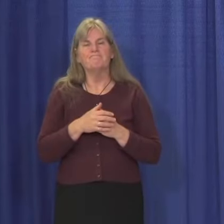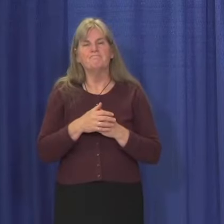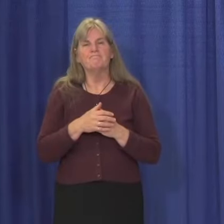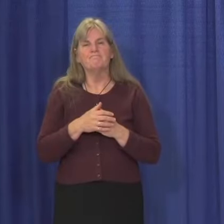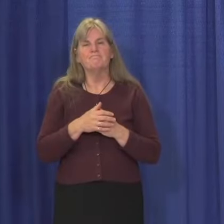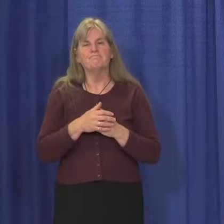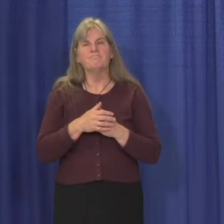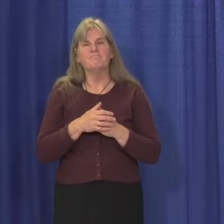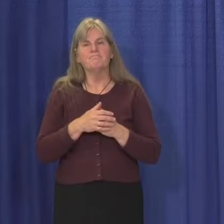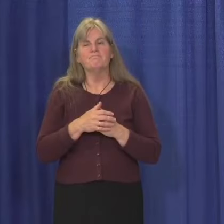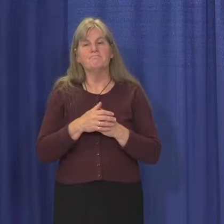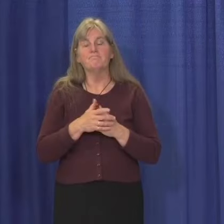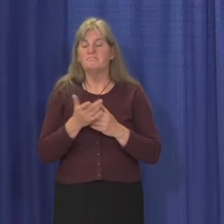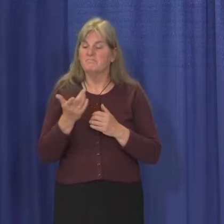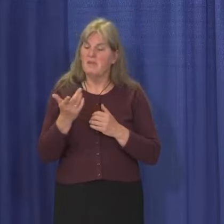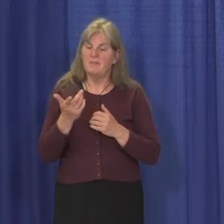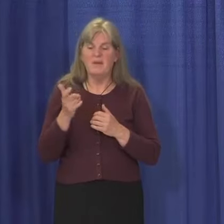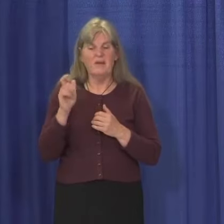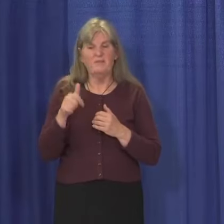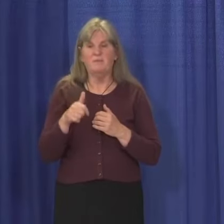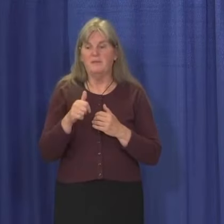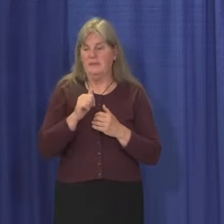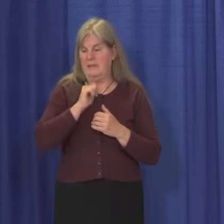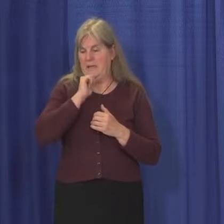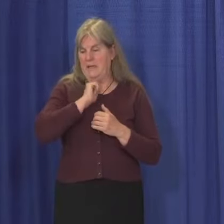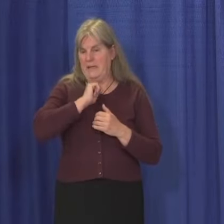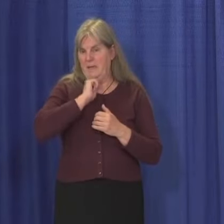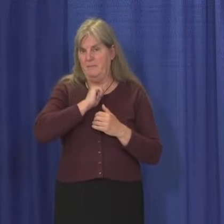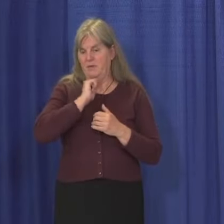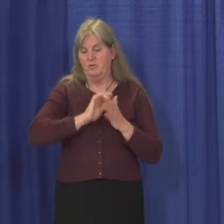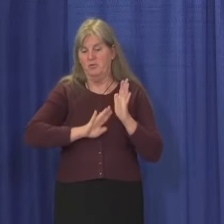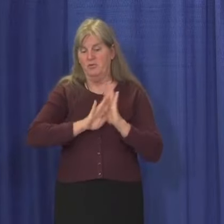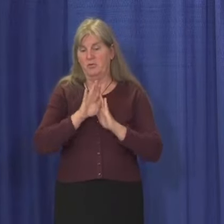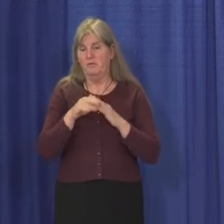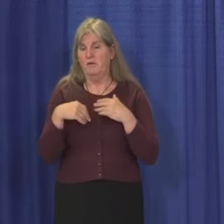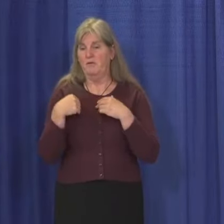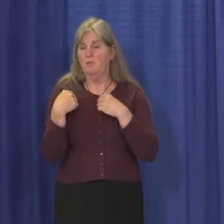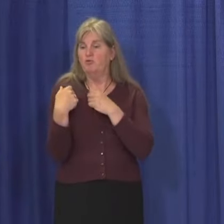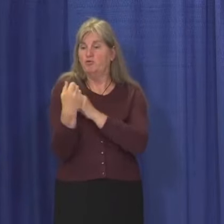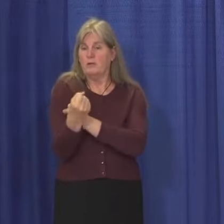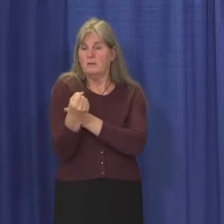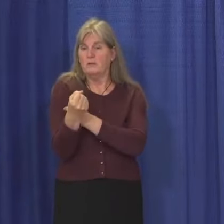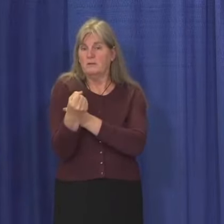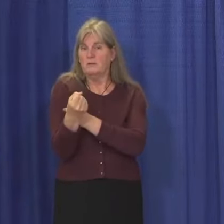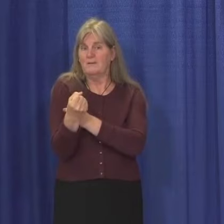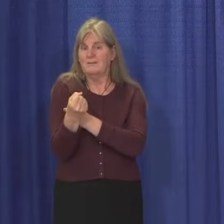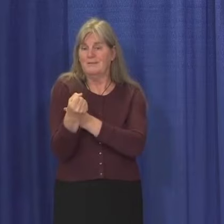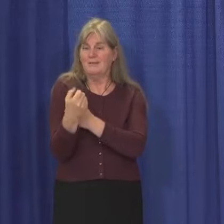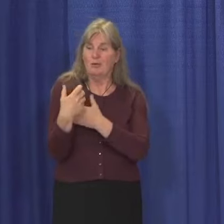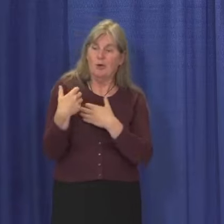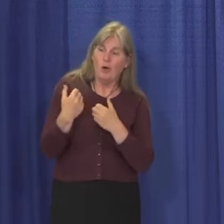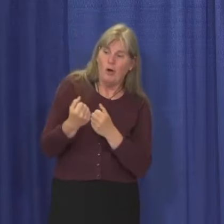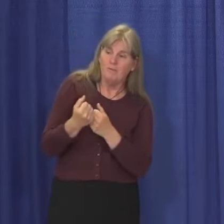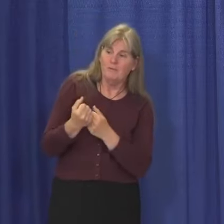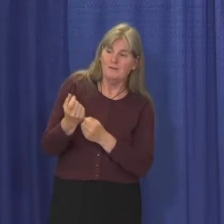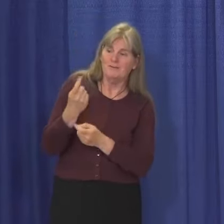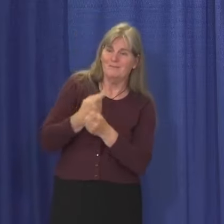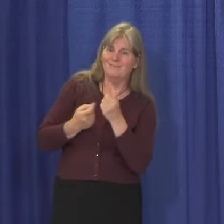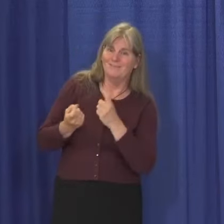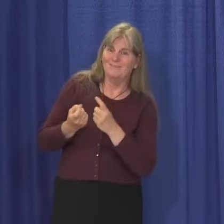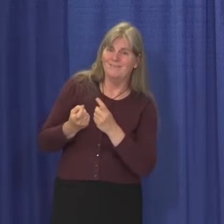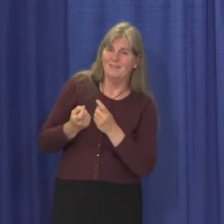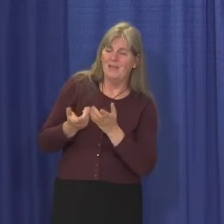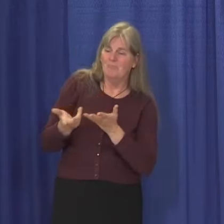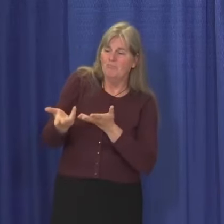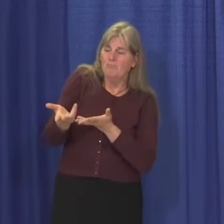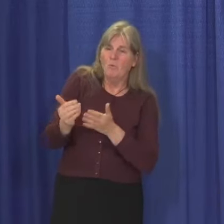and sometimes long process of building trust and building confidence and keeping those lines open. So I think